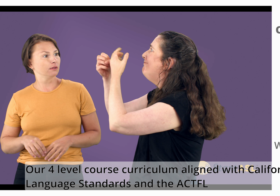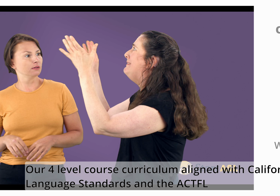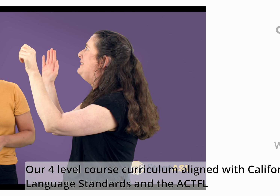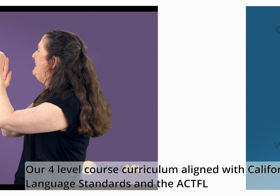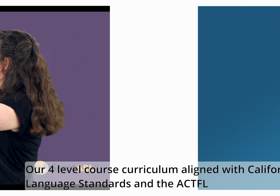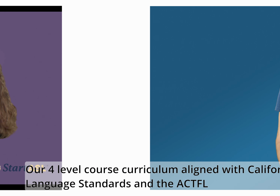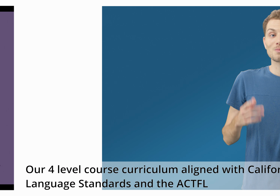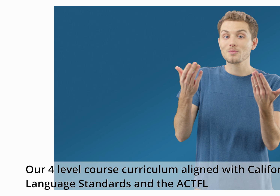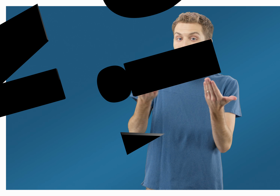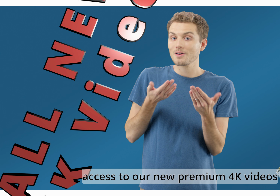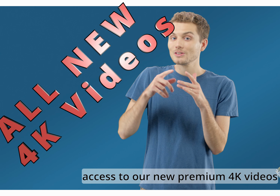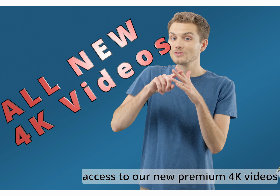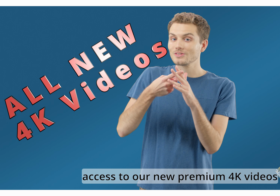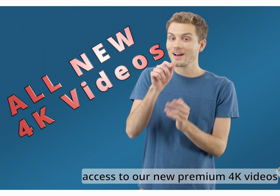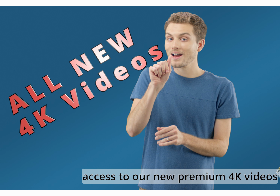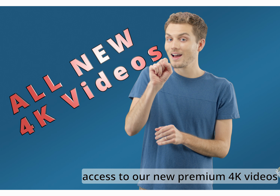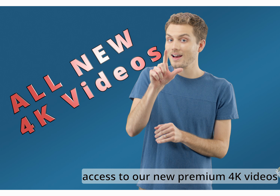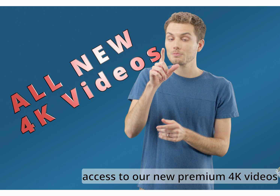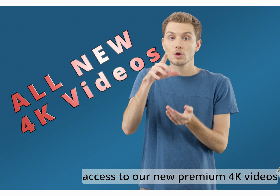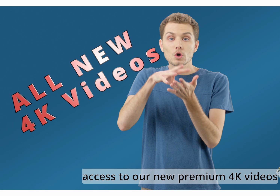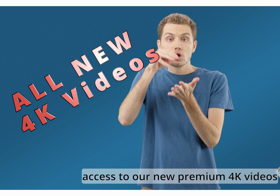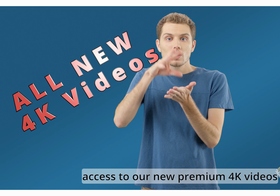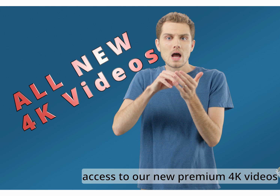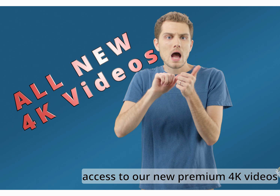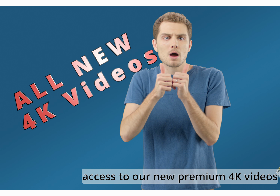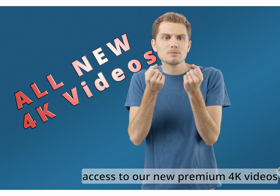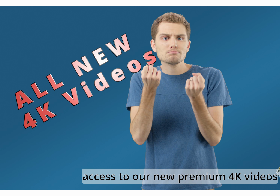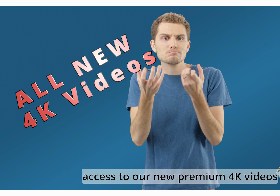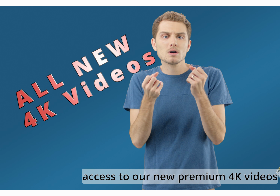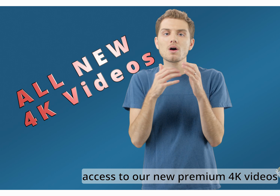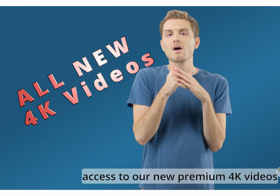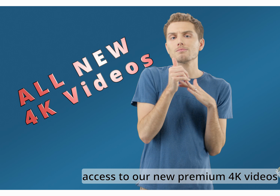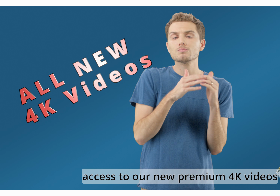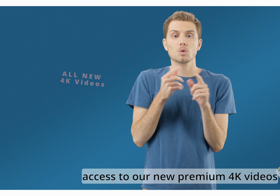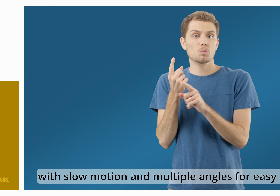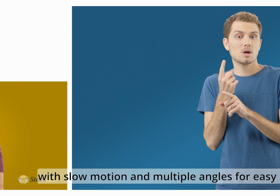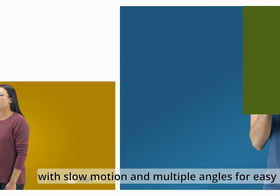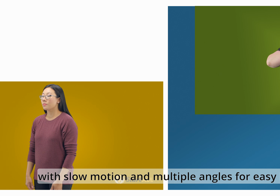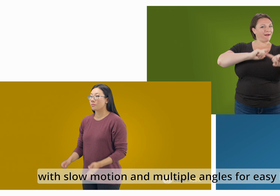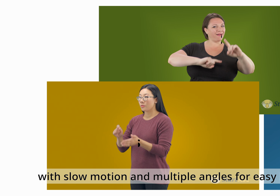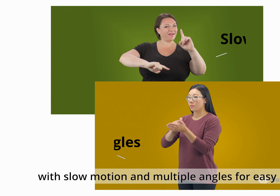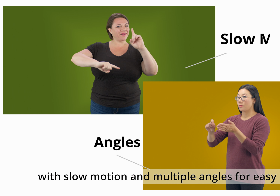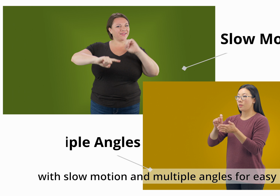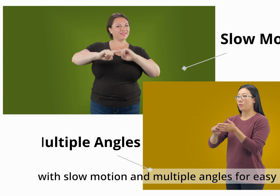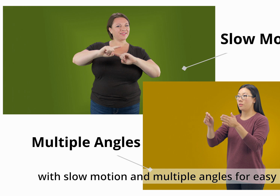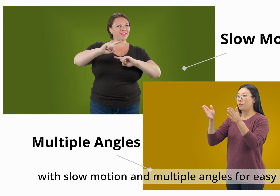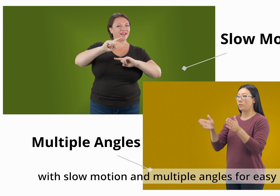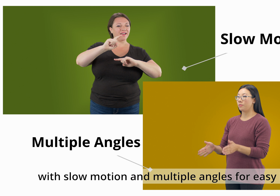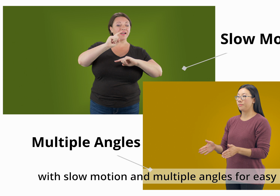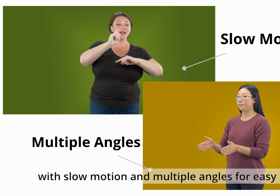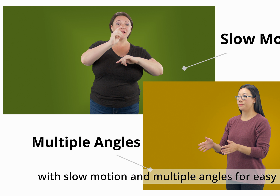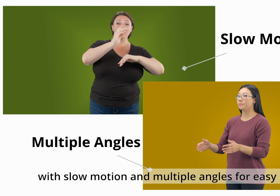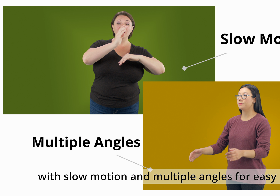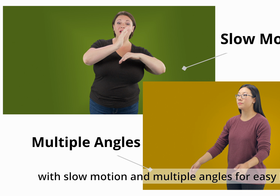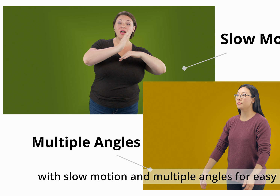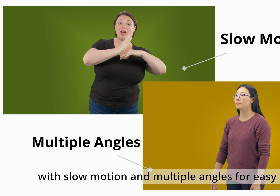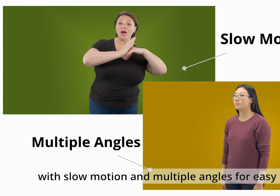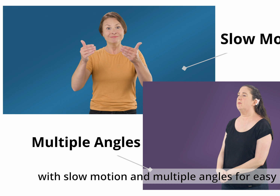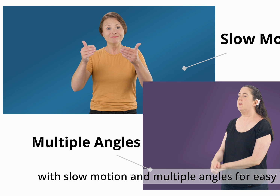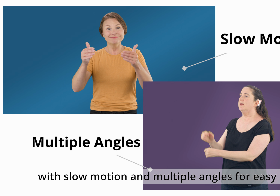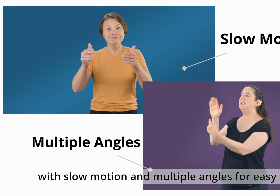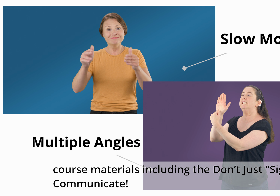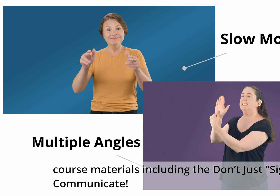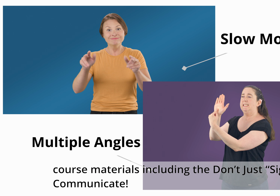the ACTFL, access to our new premium 4K videos with slow motion and multiple angles for